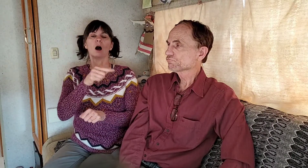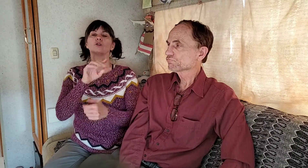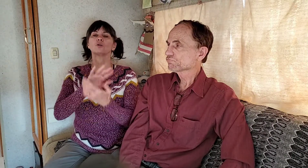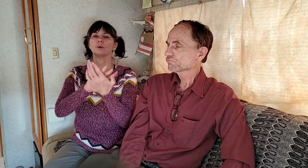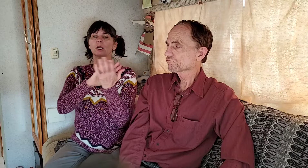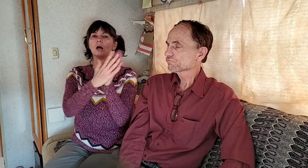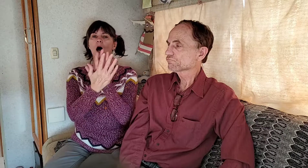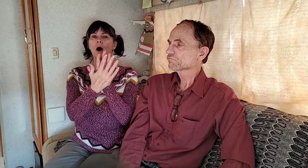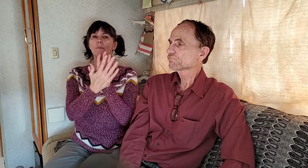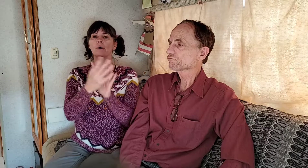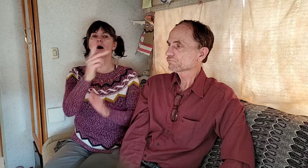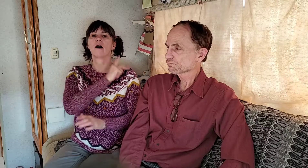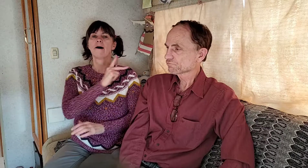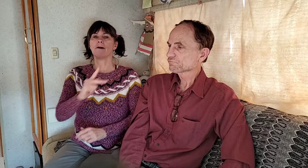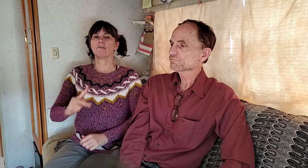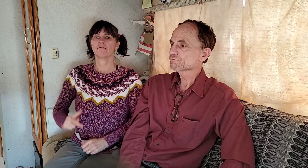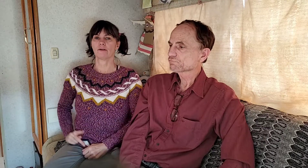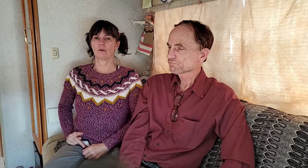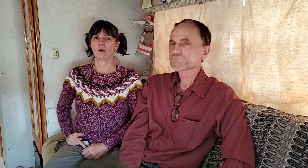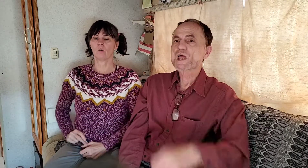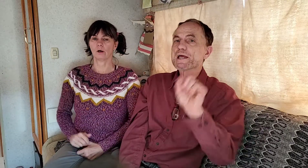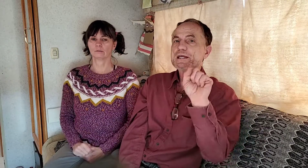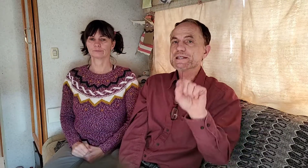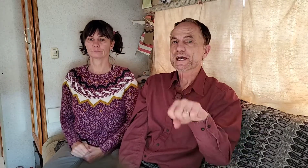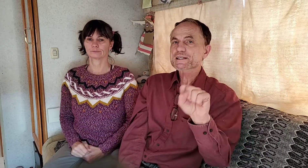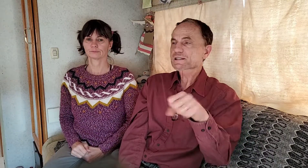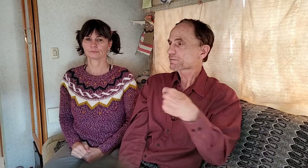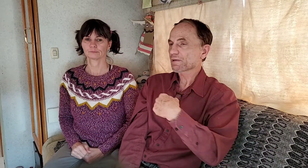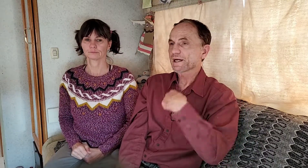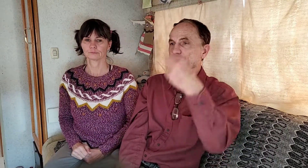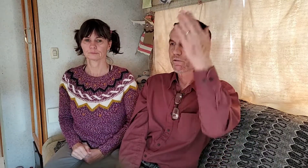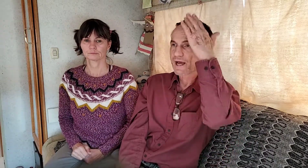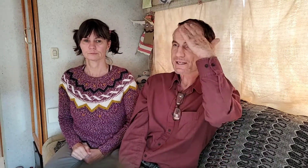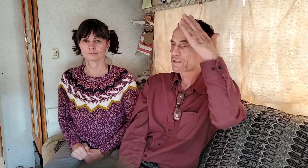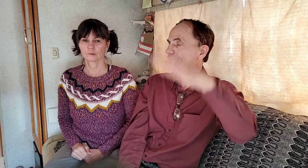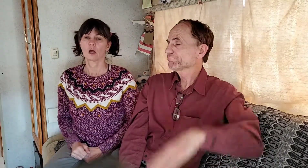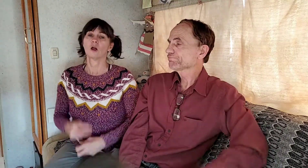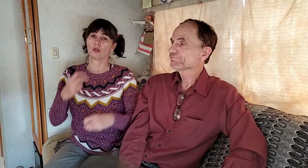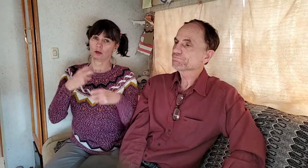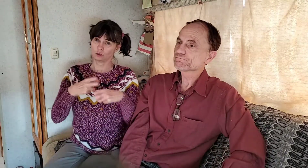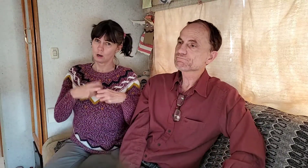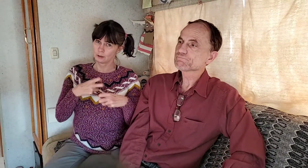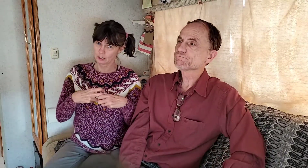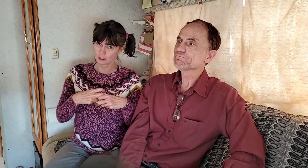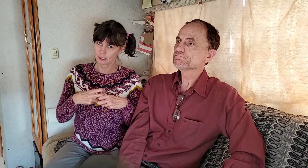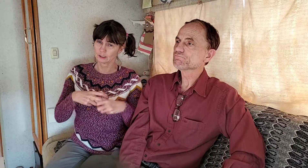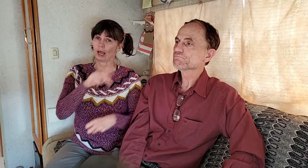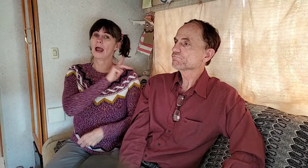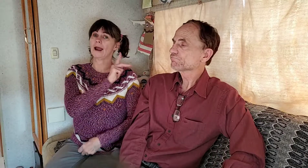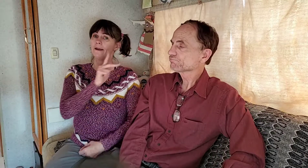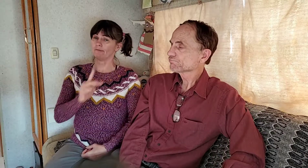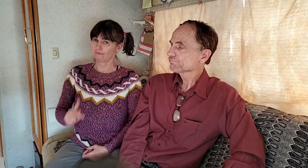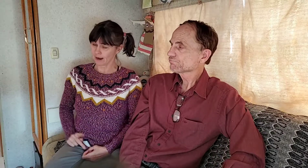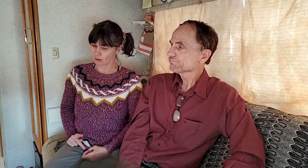to become Pharaoh. Yes, I know that. The trouble is, a